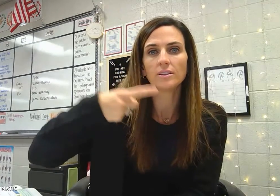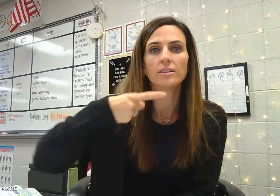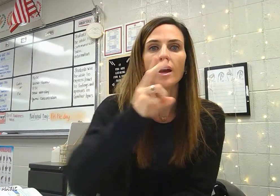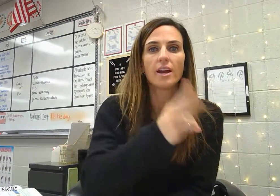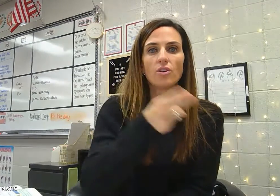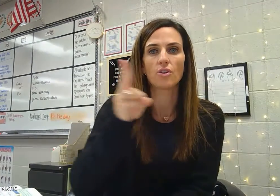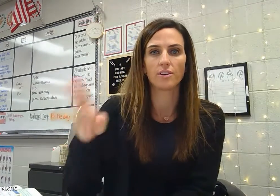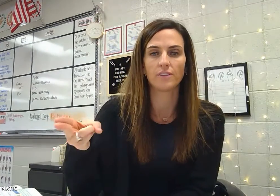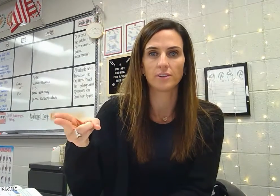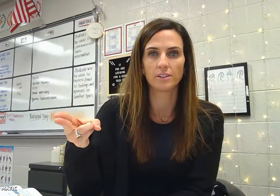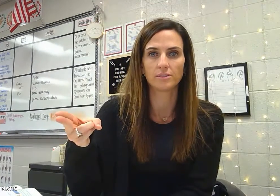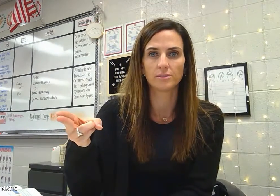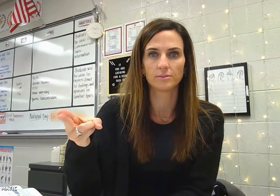hearing, and hard of hearing.